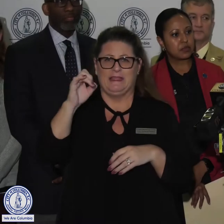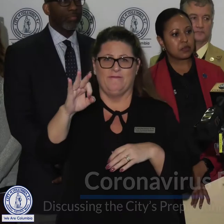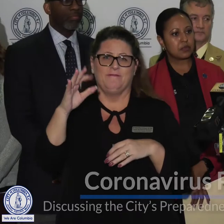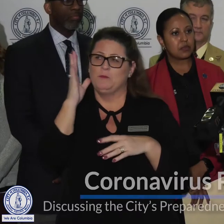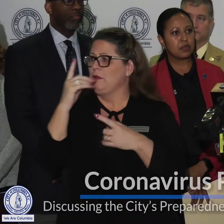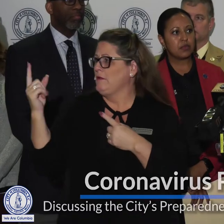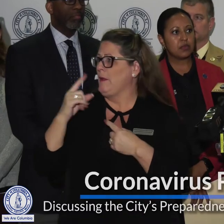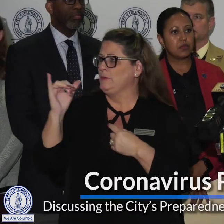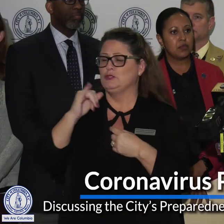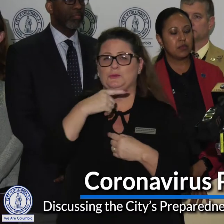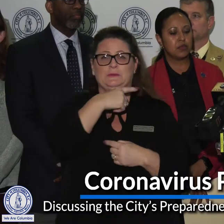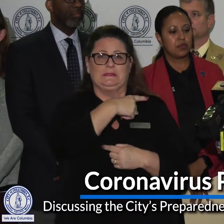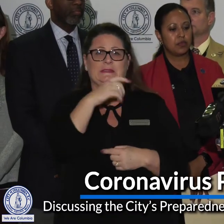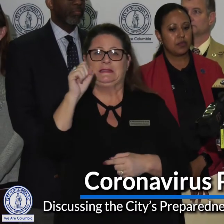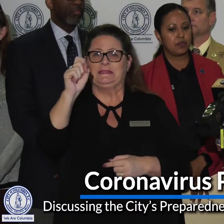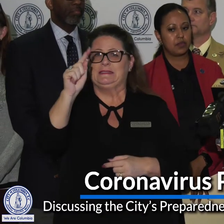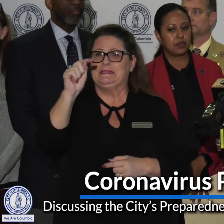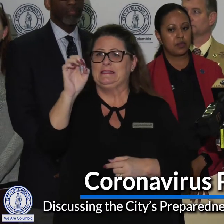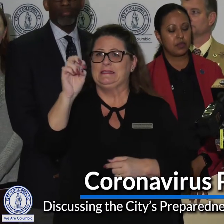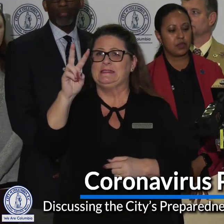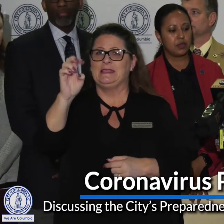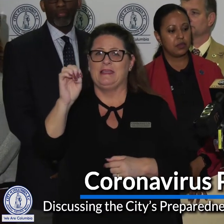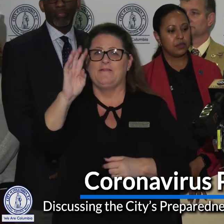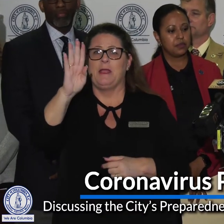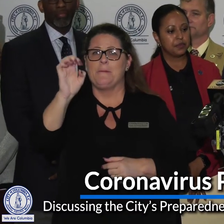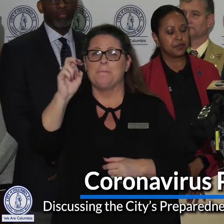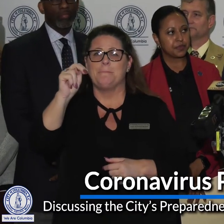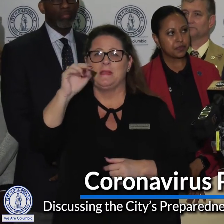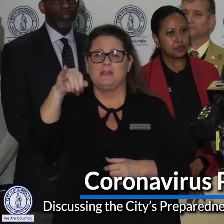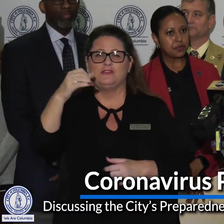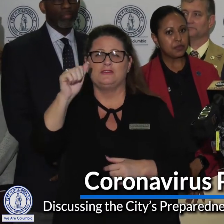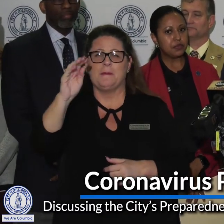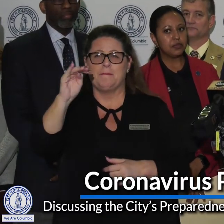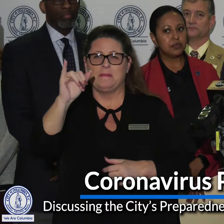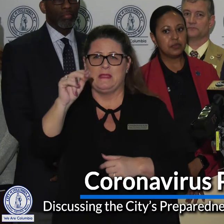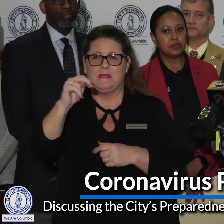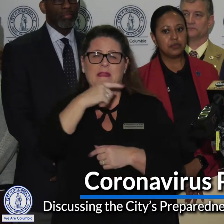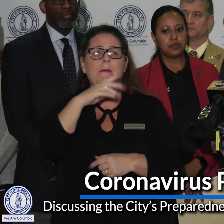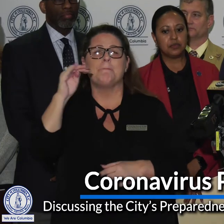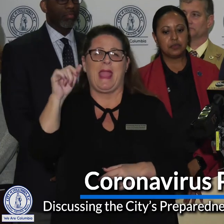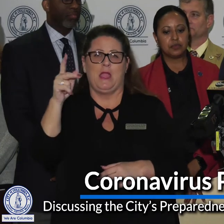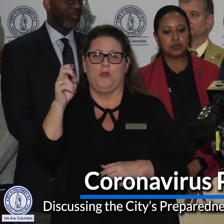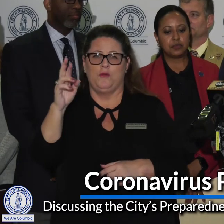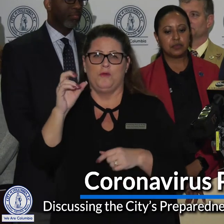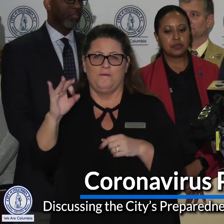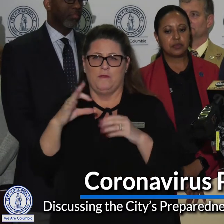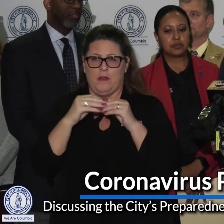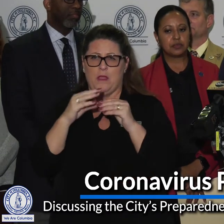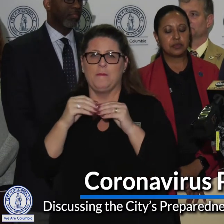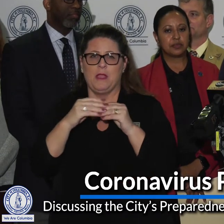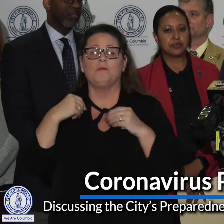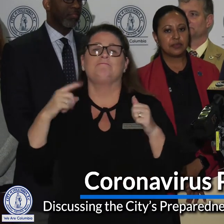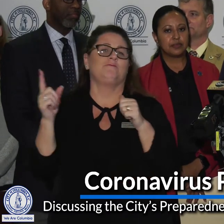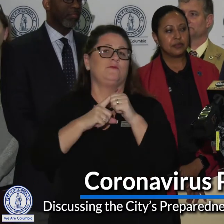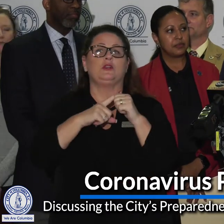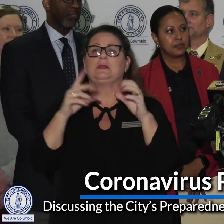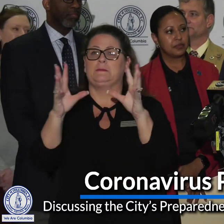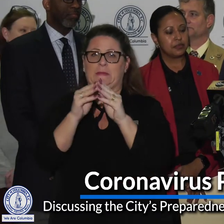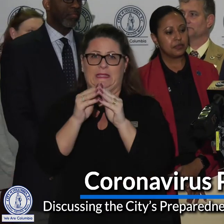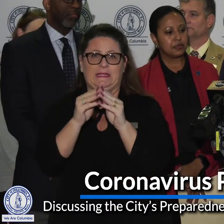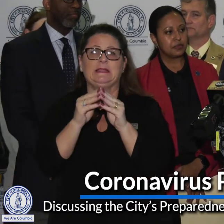I'm Steve Benjamin, Mayor of Columbia. We had our first meeting of the Midlands